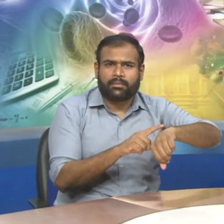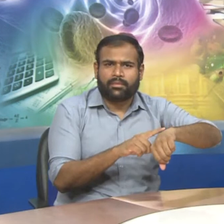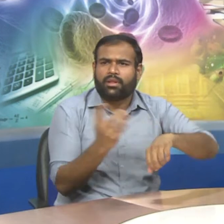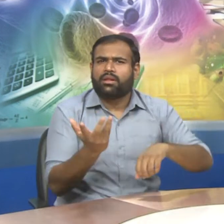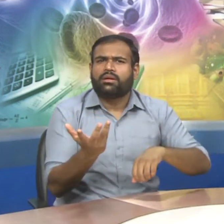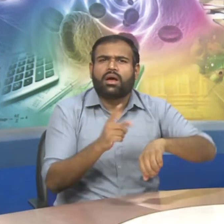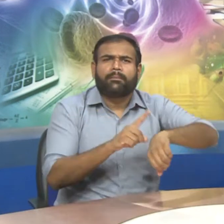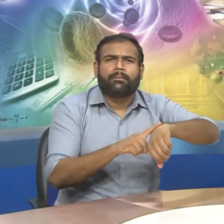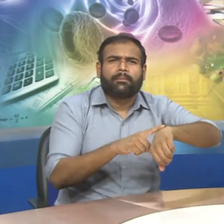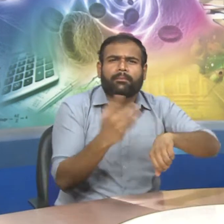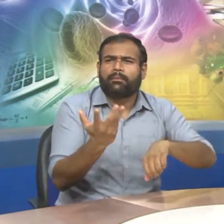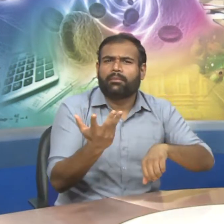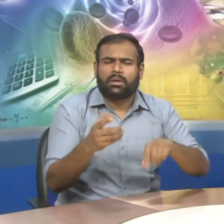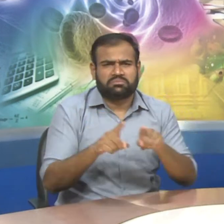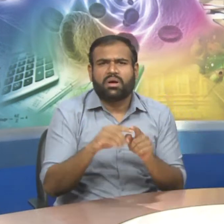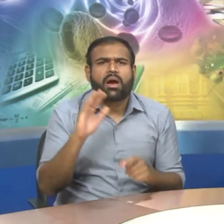This time plus question,